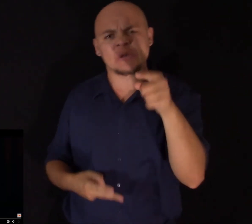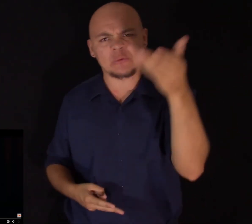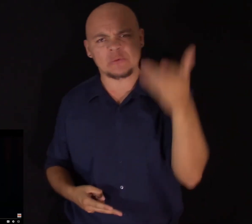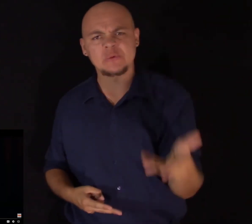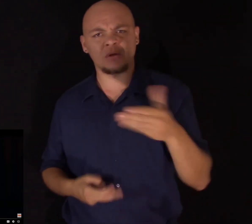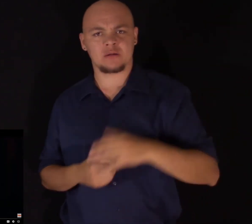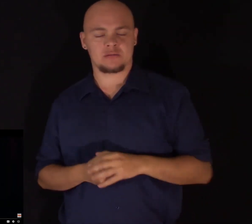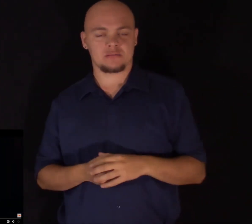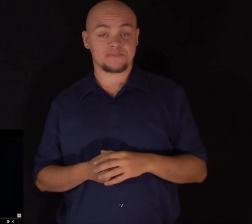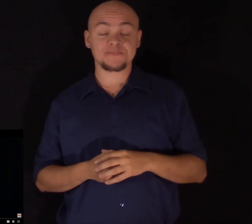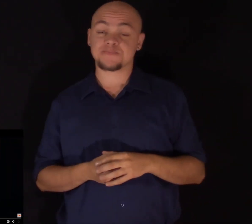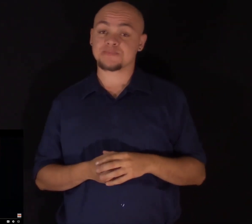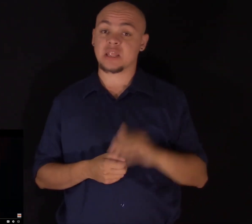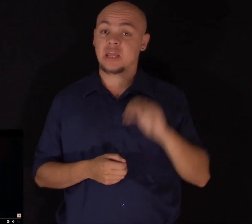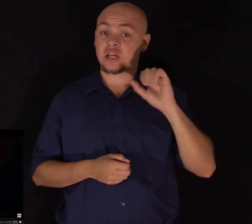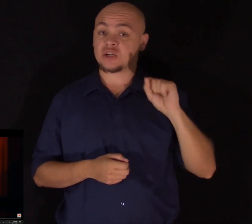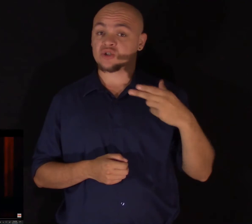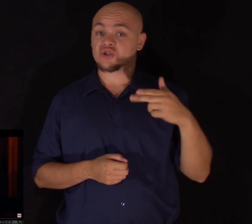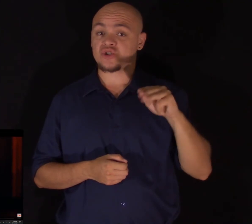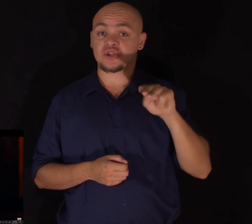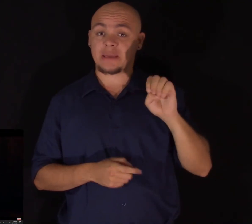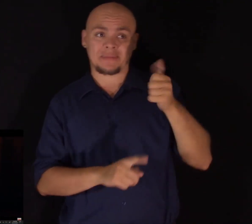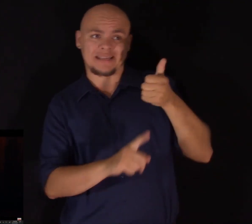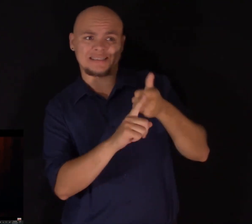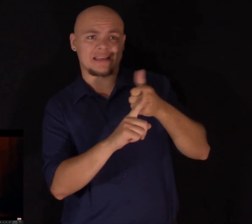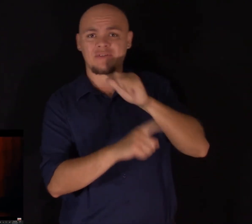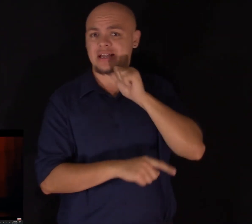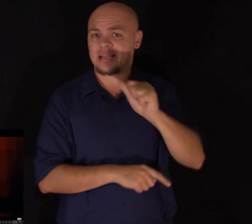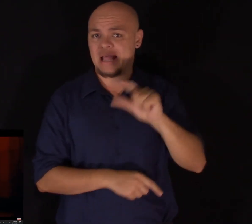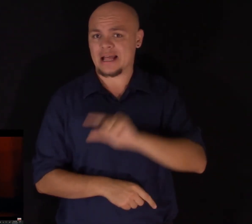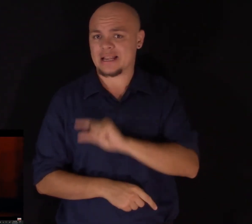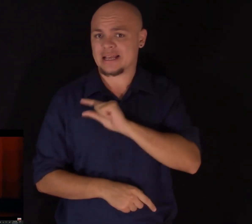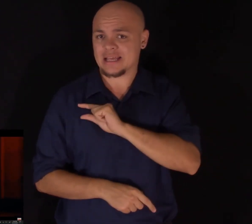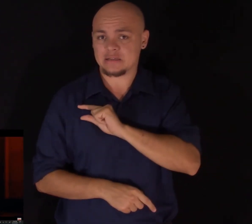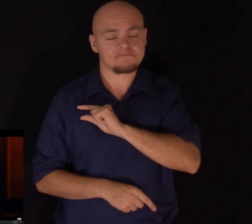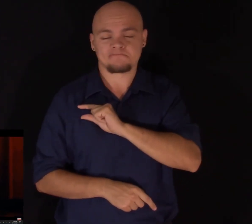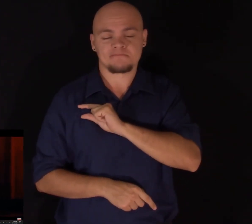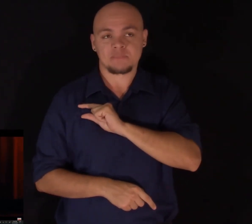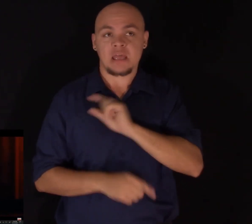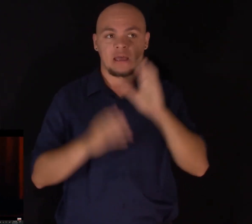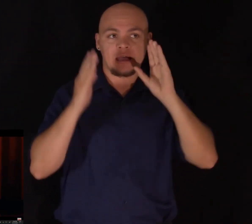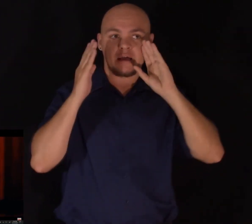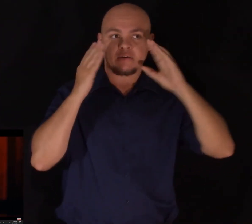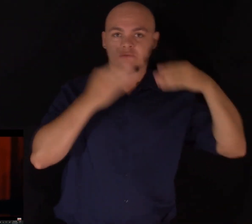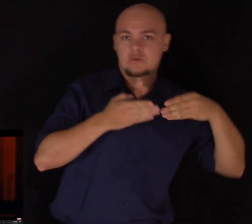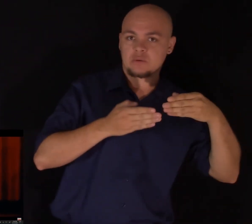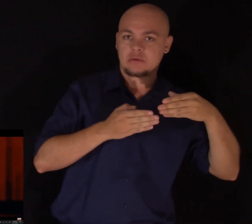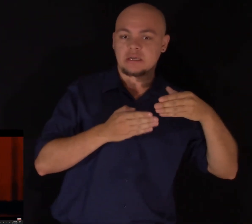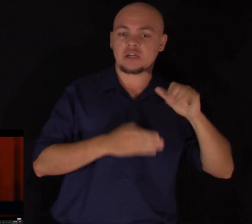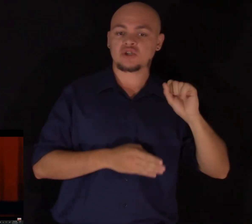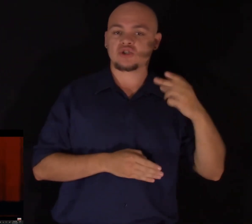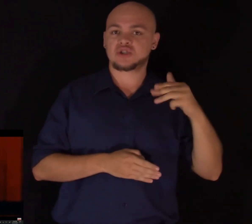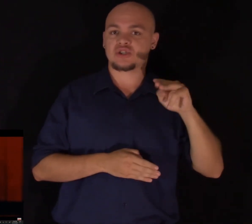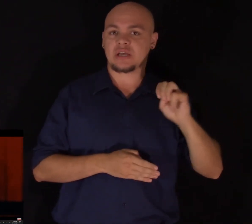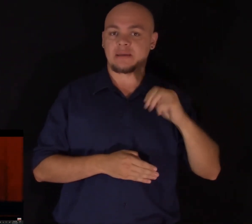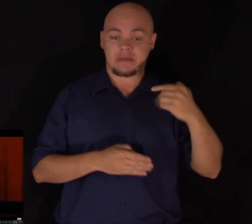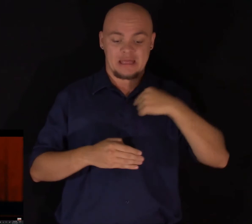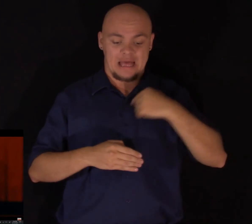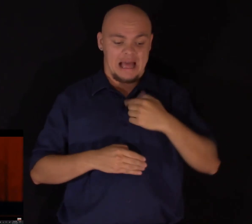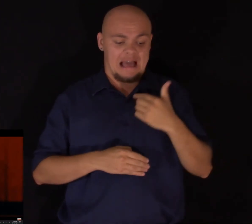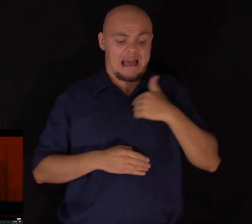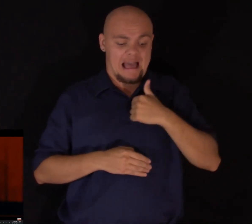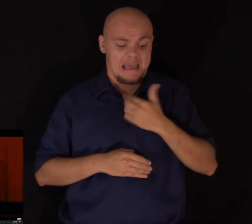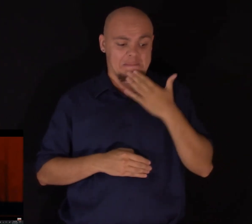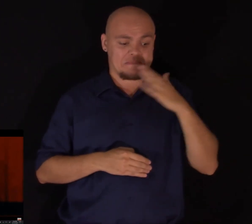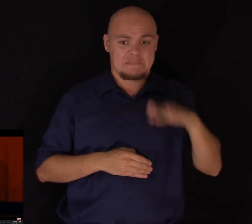The thing to understand about shame is it's not guilt. Shame is a focus on self, guilt is a focus on behavior. Shame is I am bad, guilt is I